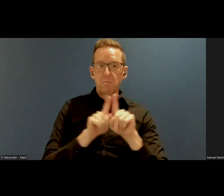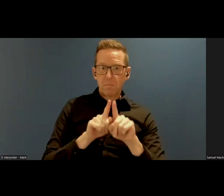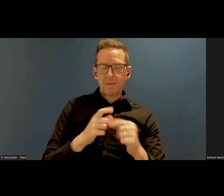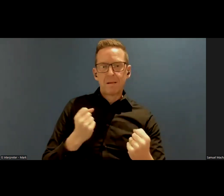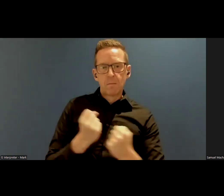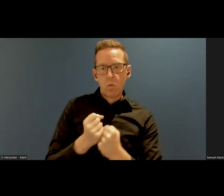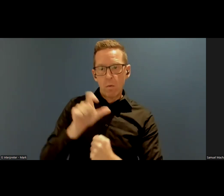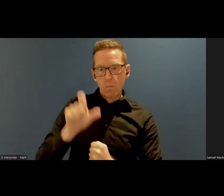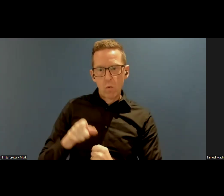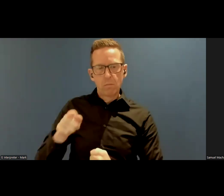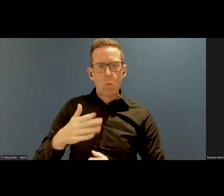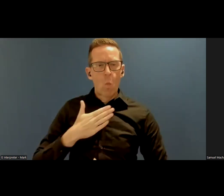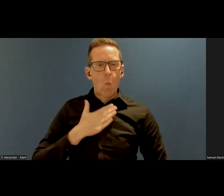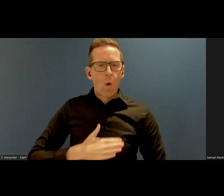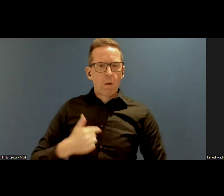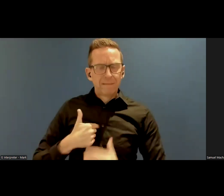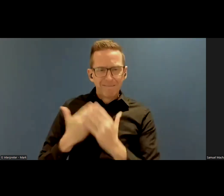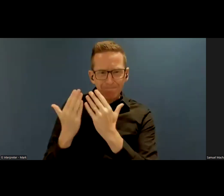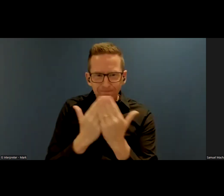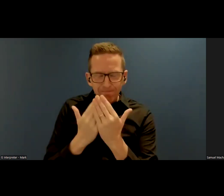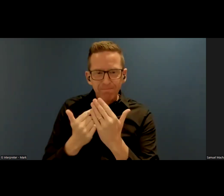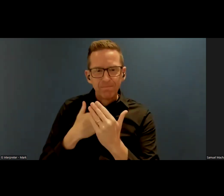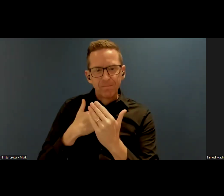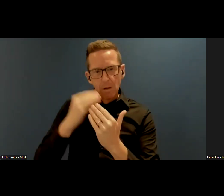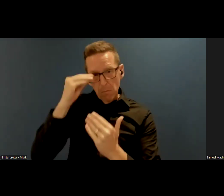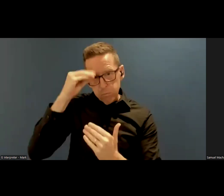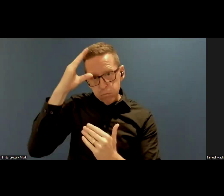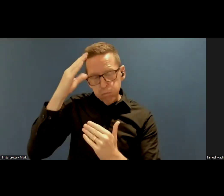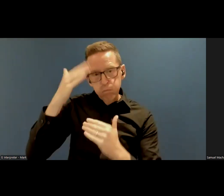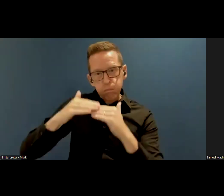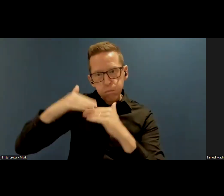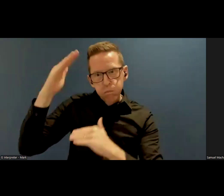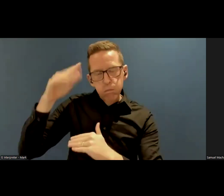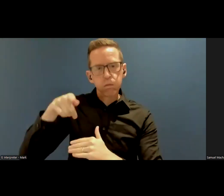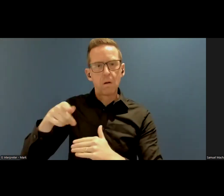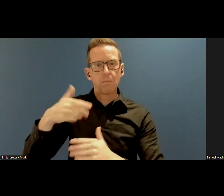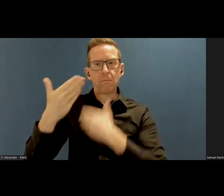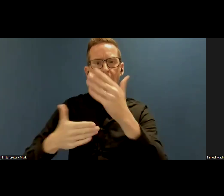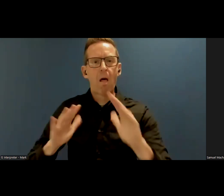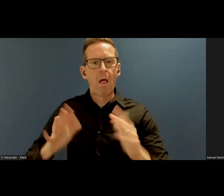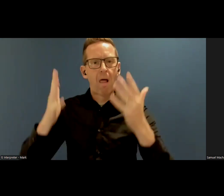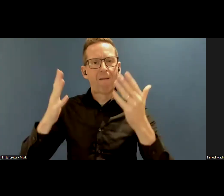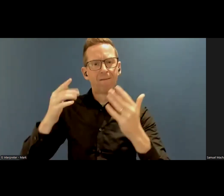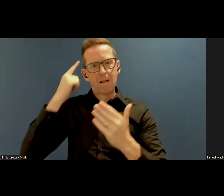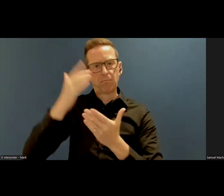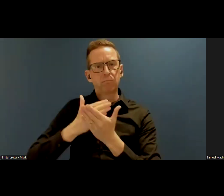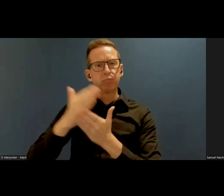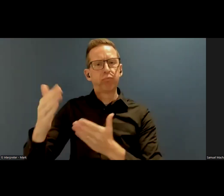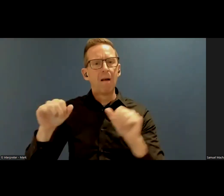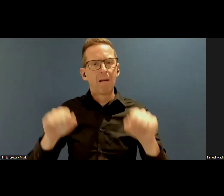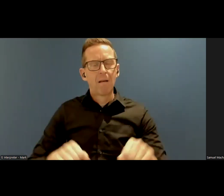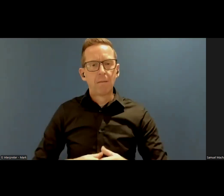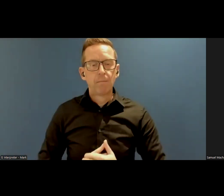with disabilities in their social mobility. Other services are access to